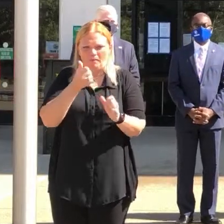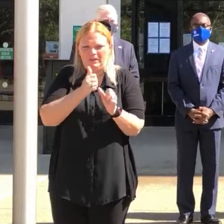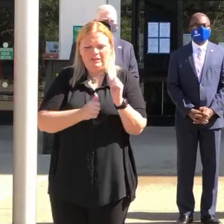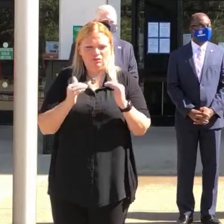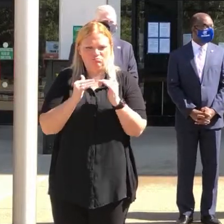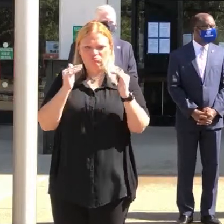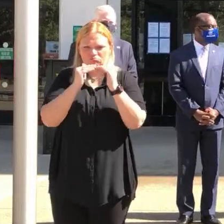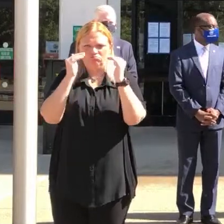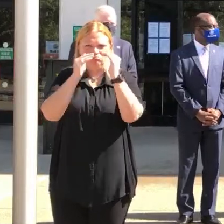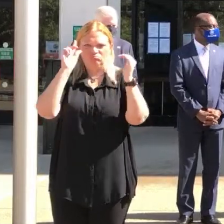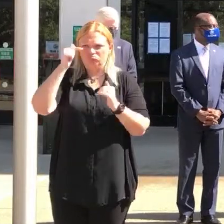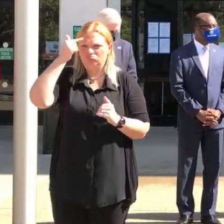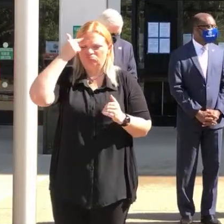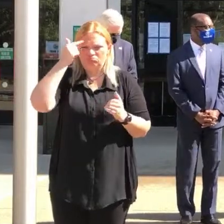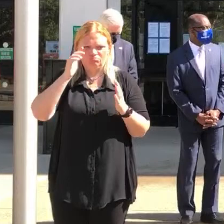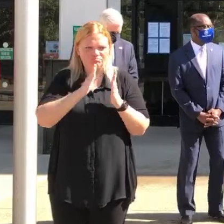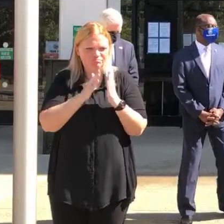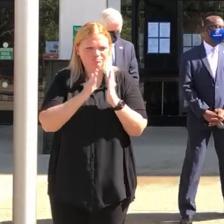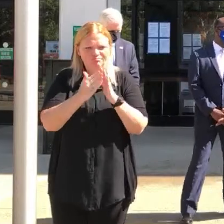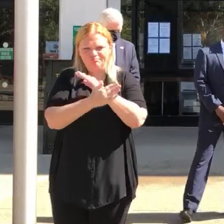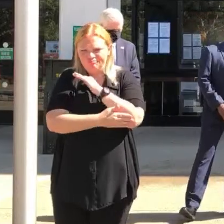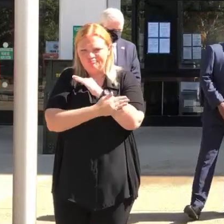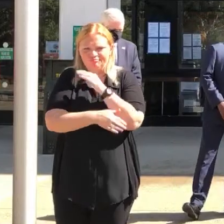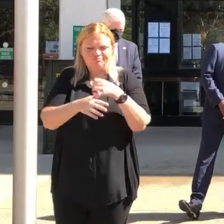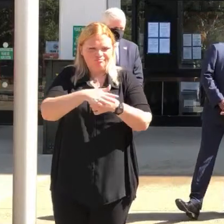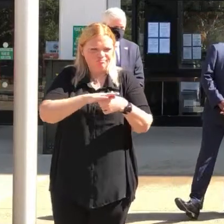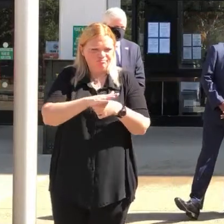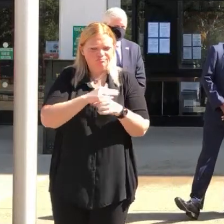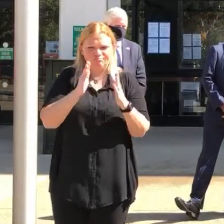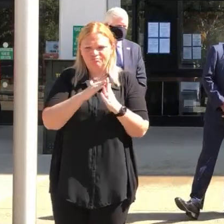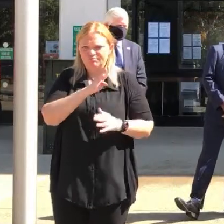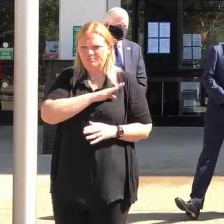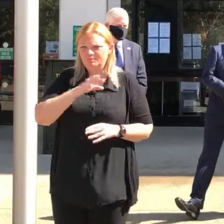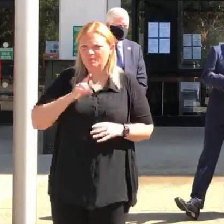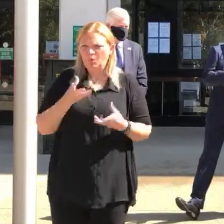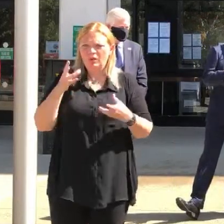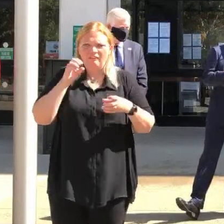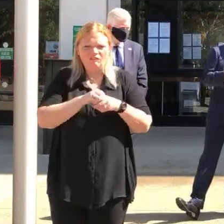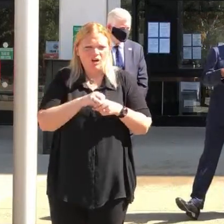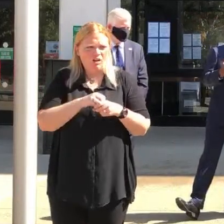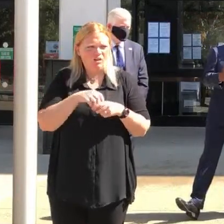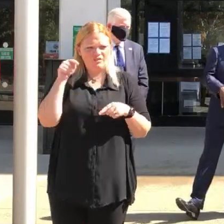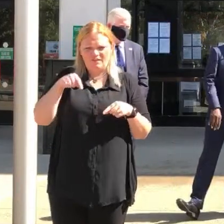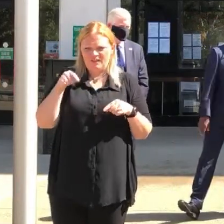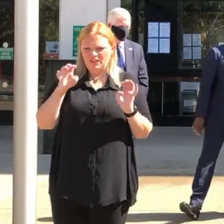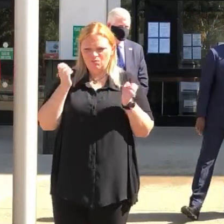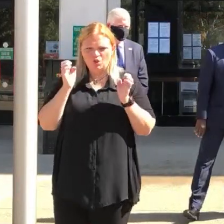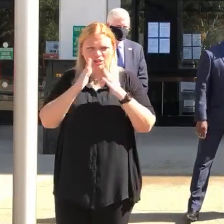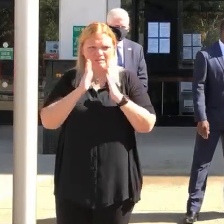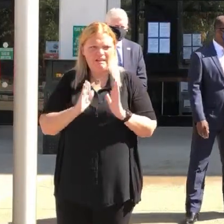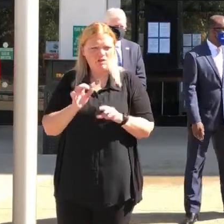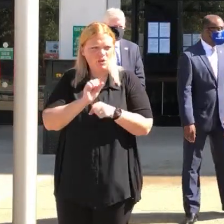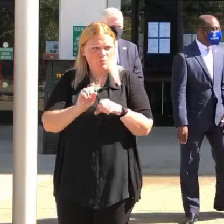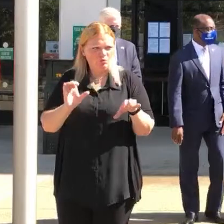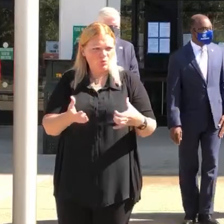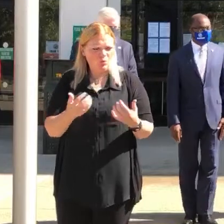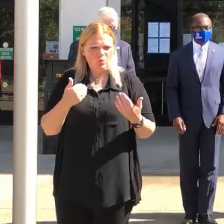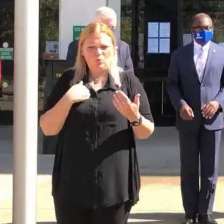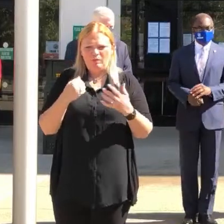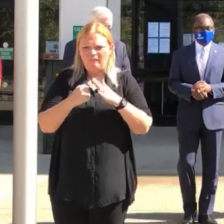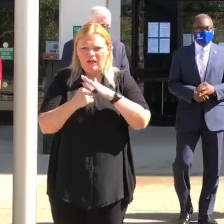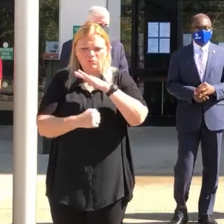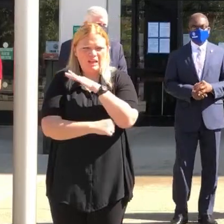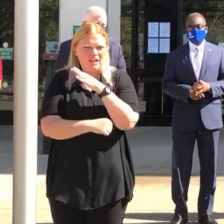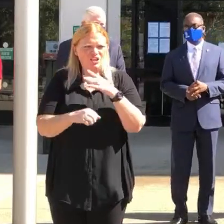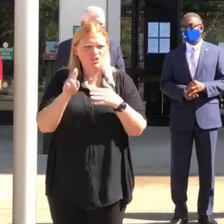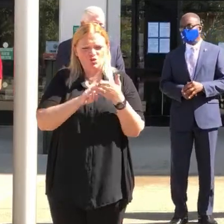city government, local government. We have town boards a part of our Live Well Area Emergency Housing Task Force. We have foundations,